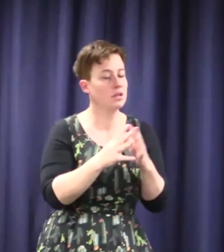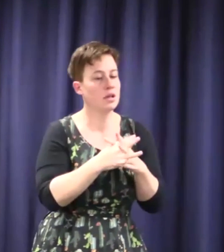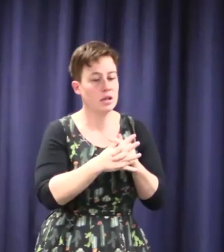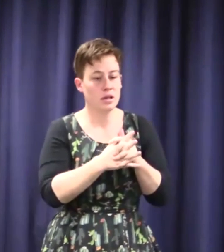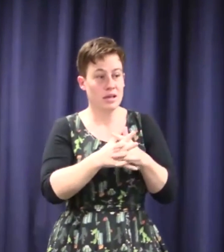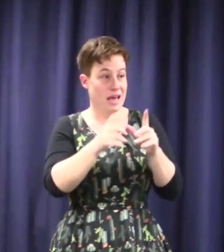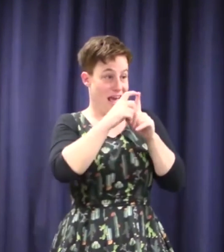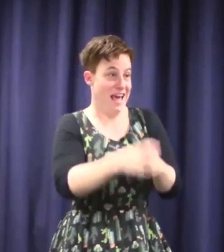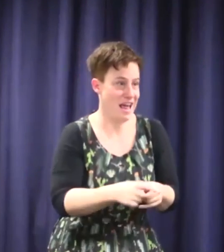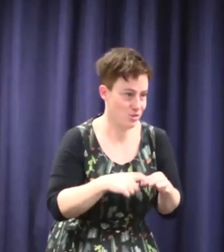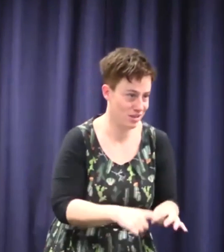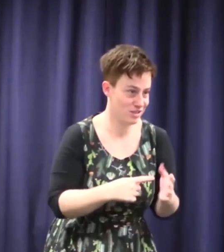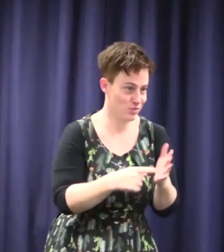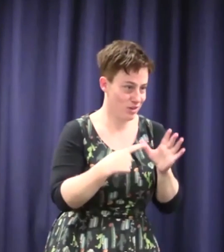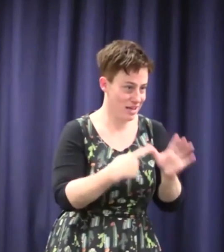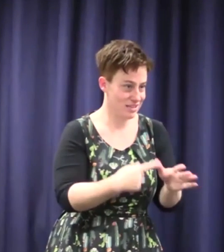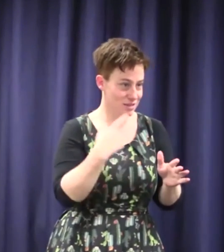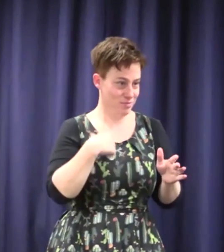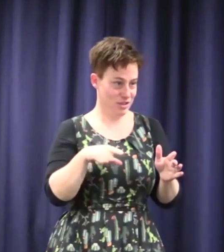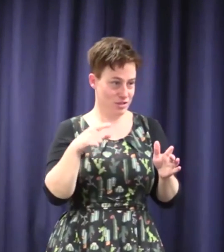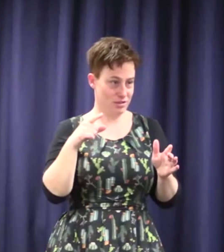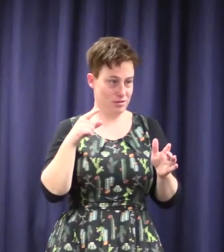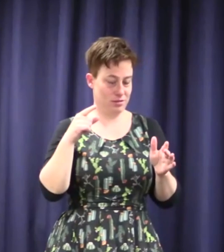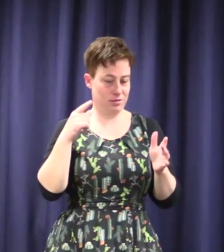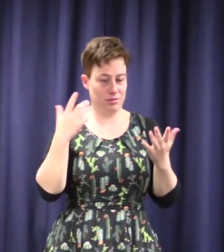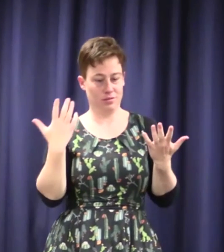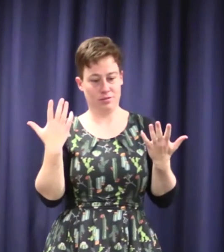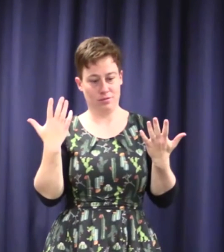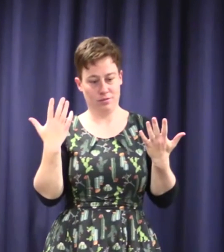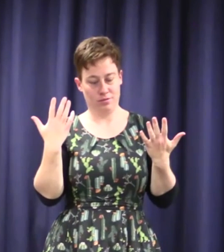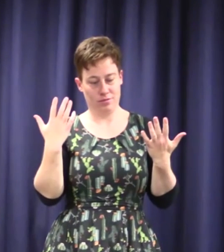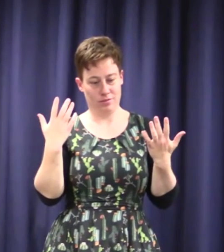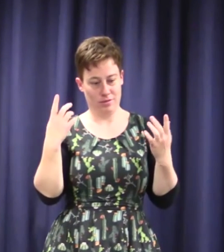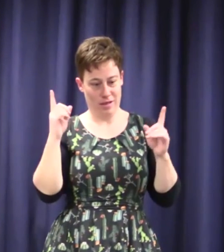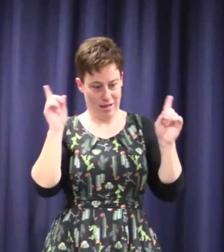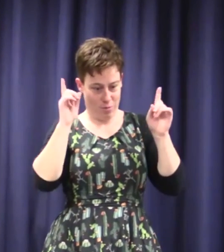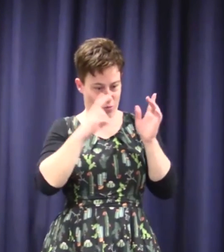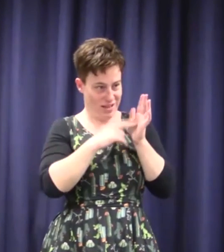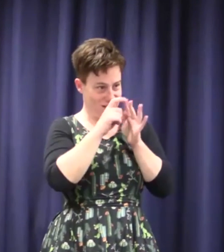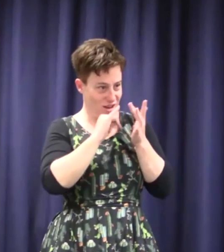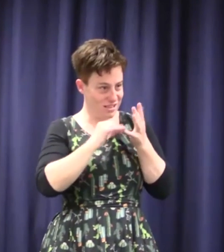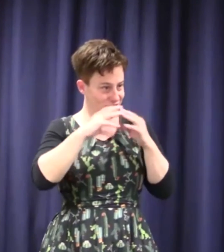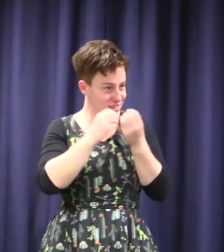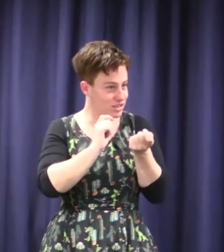That's a fantastic question, Shelley. Unfortunately, not so easy to answer.